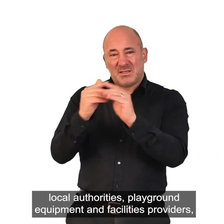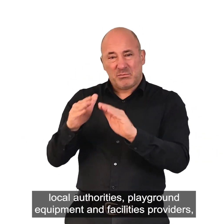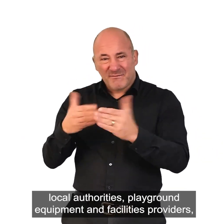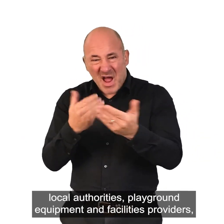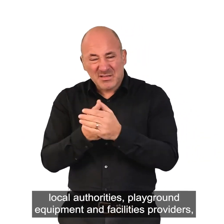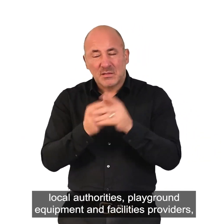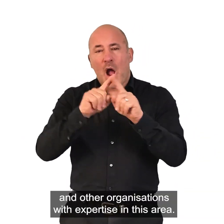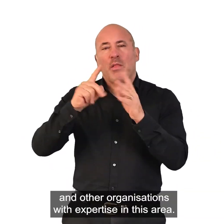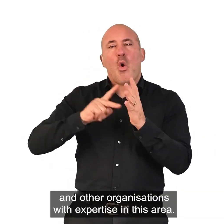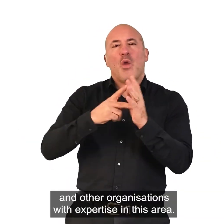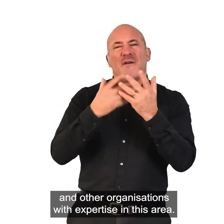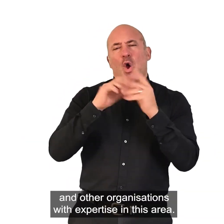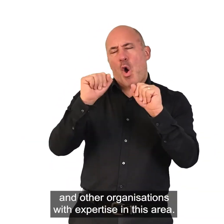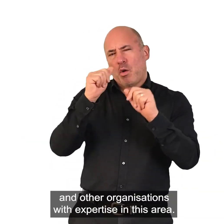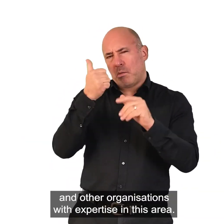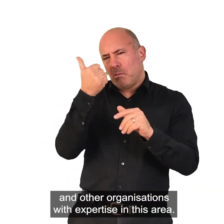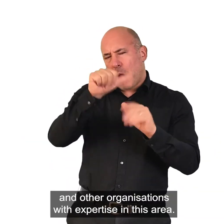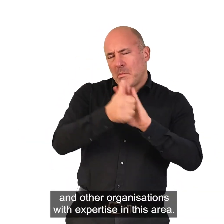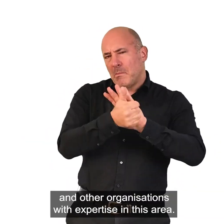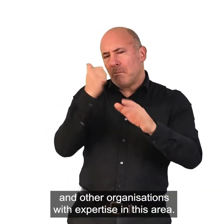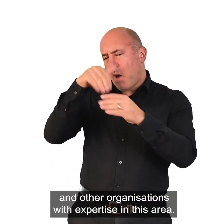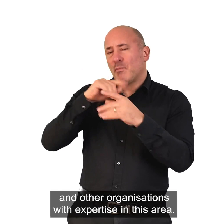providers, and other organisations with expertise in this area.